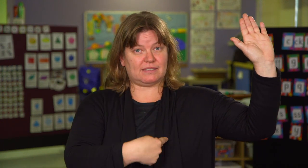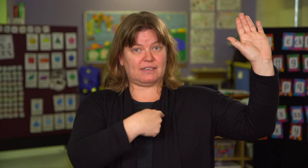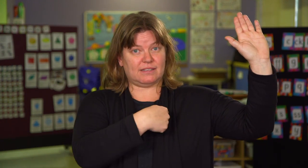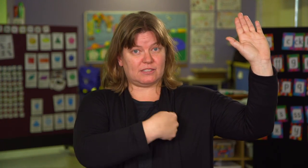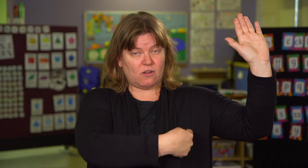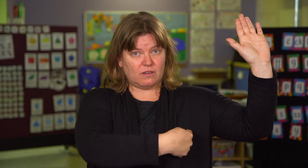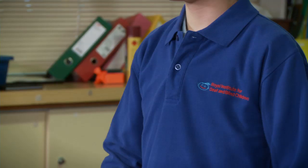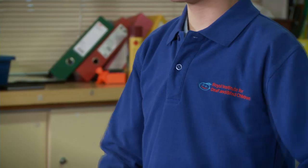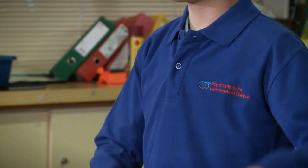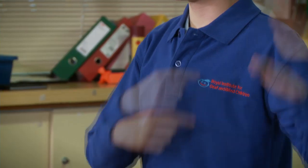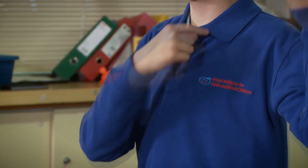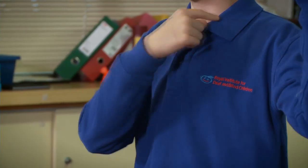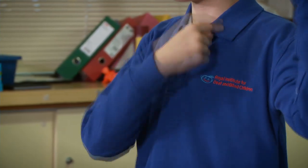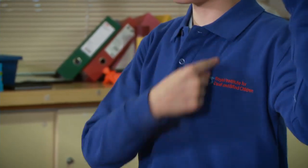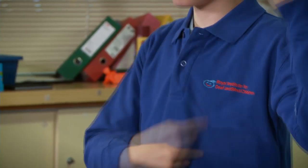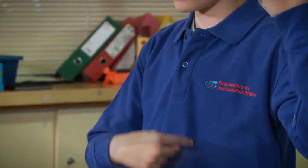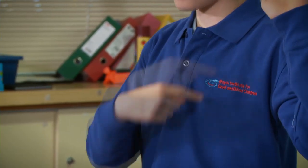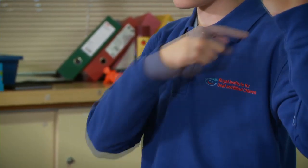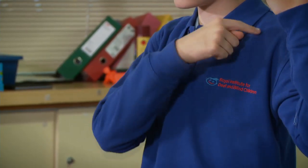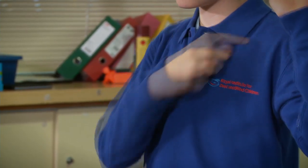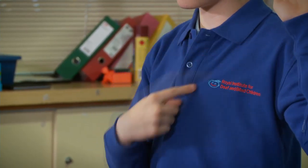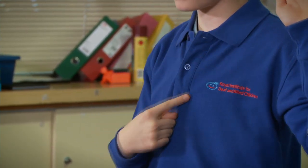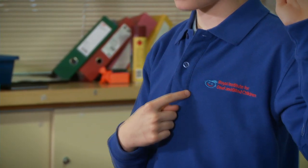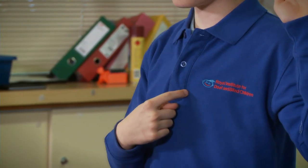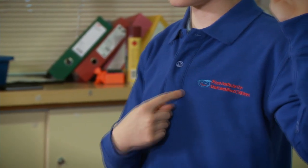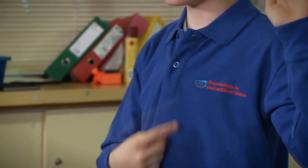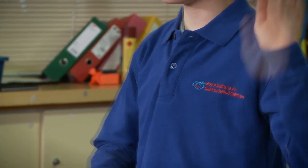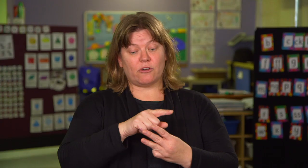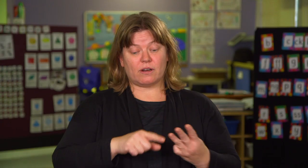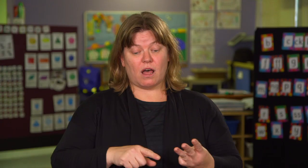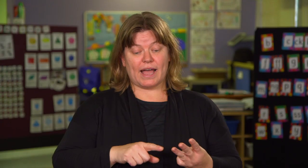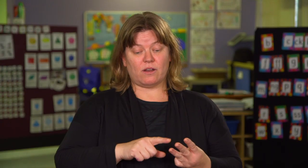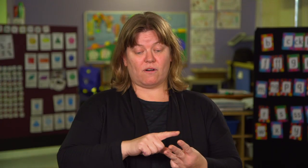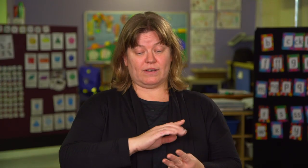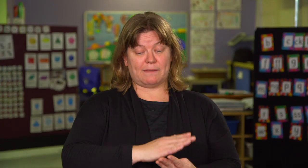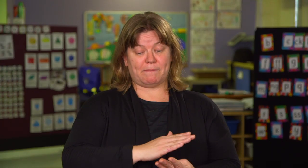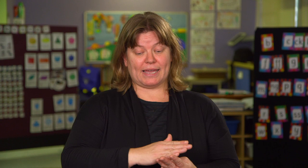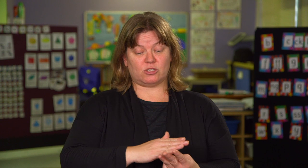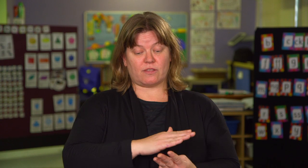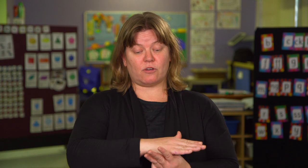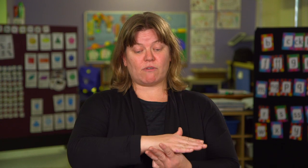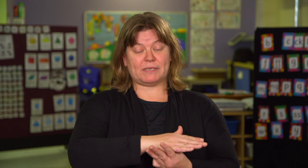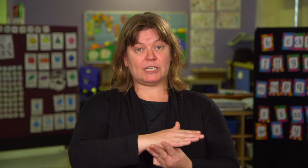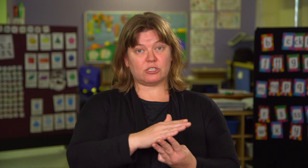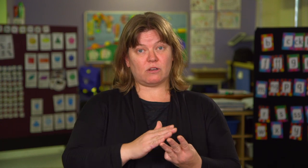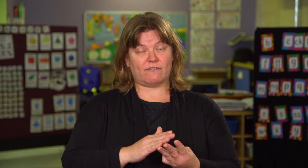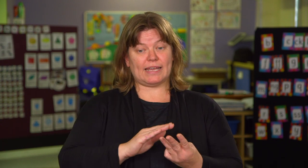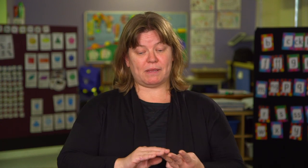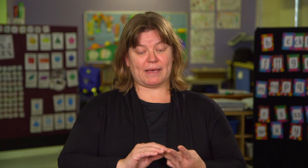in the song, the kids are doing a line of the cross. On the third line of let me paint you, the third repetition of let me paint